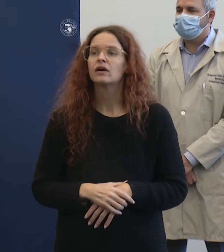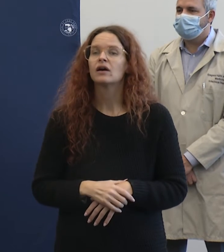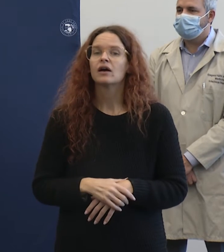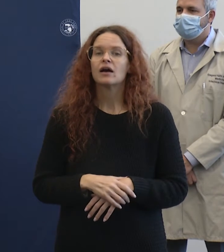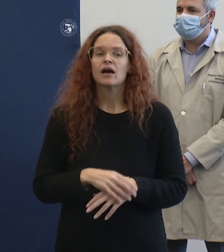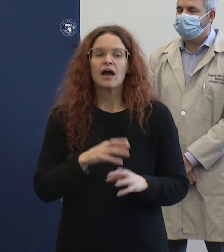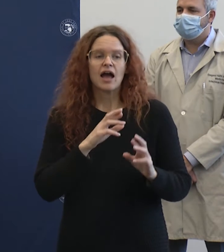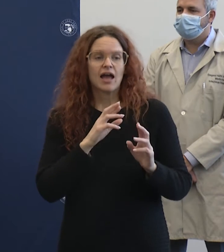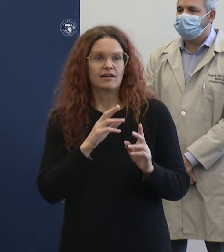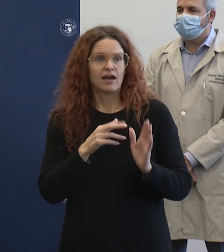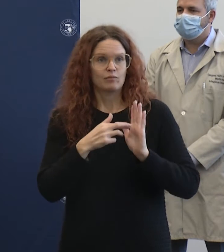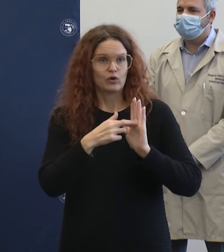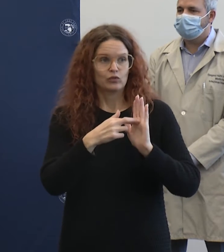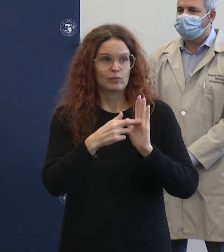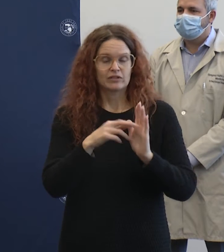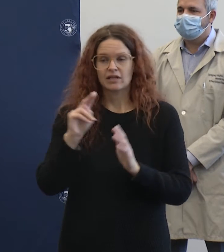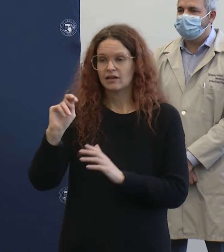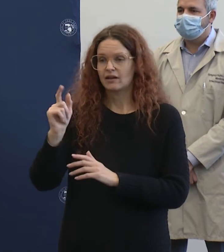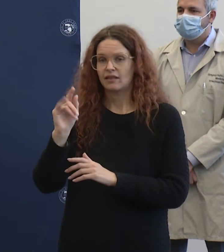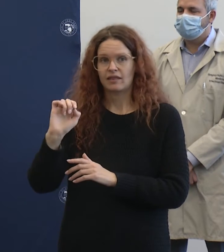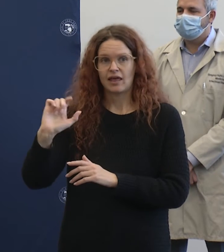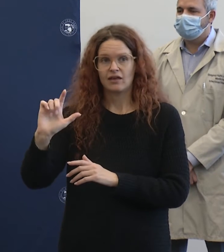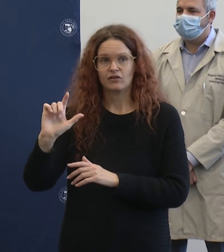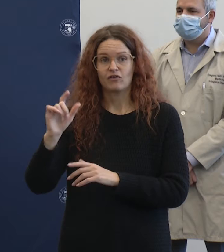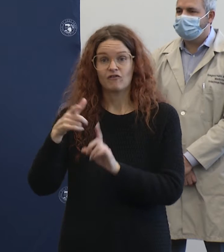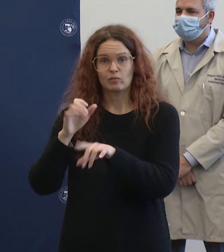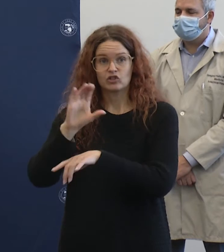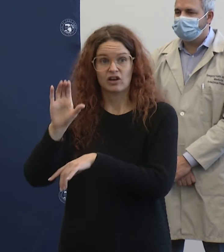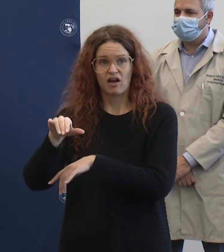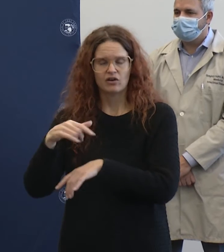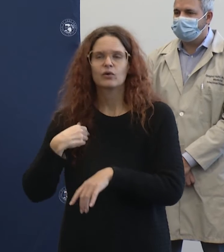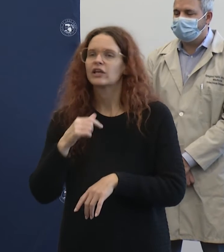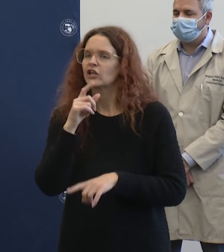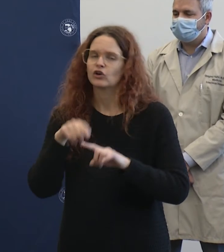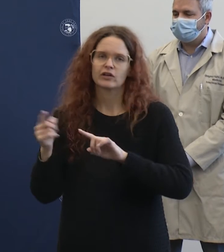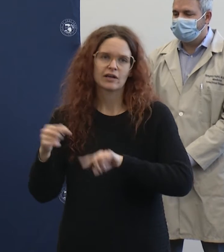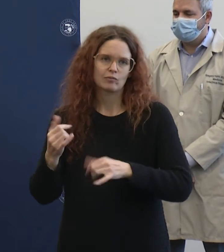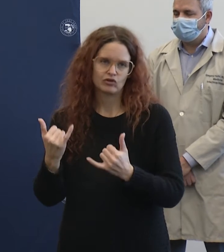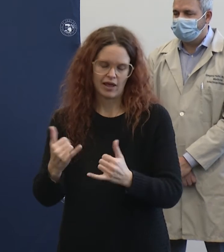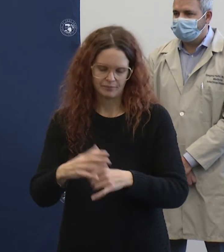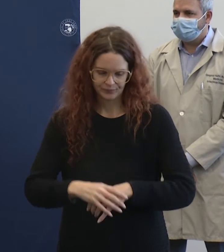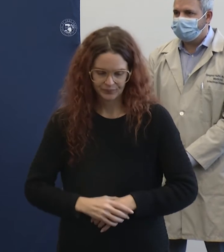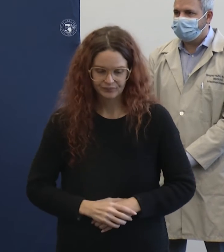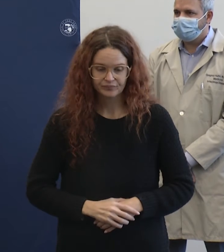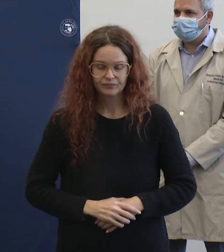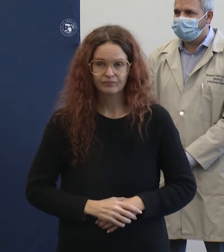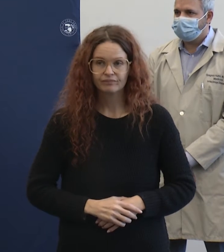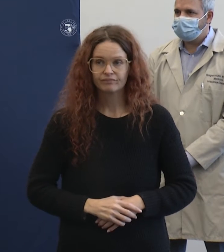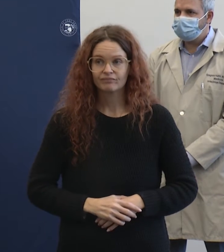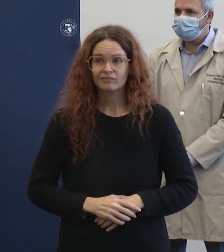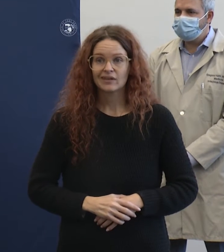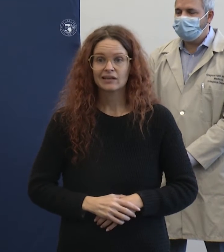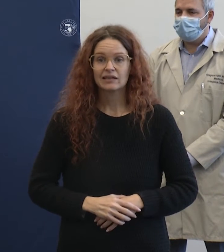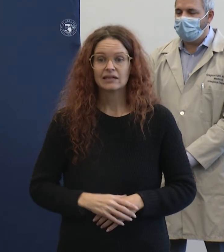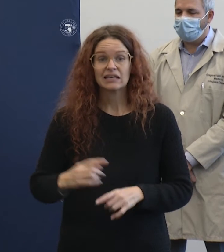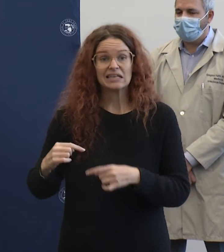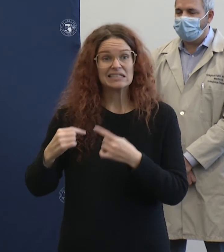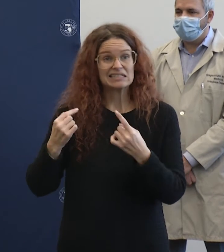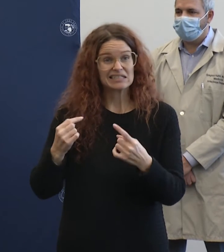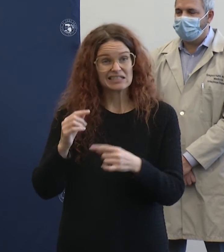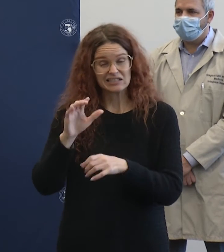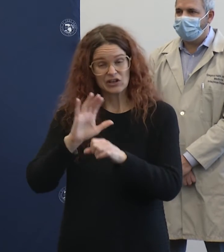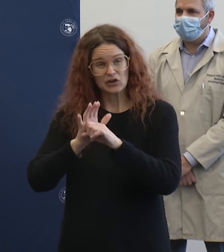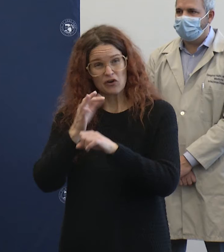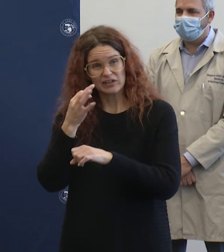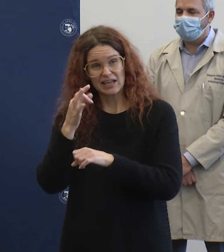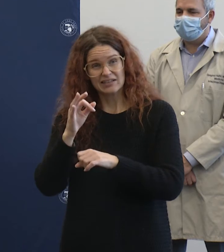Eminence Metropolitan Nathaniel of Chicago, who was unable to be with us at this moment. Since the release of the first COVID-19